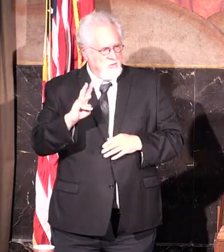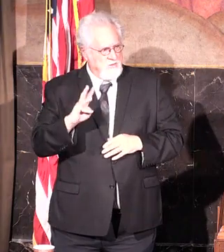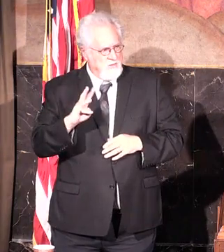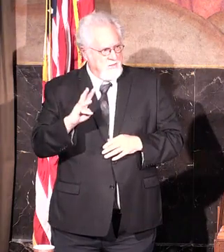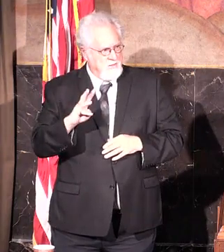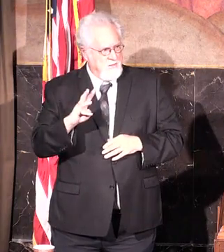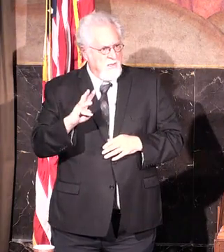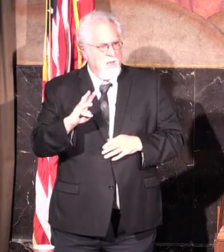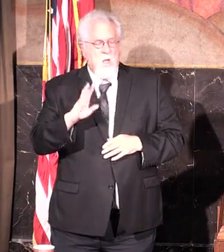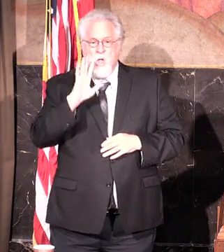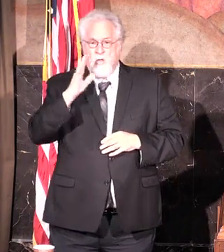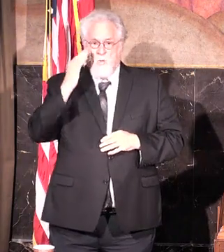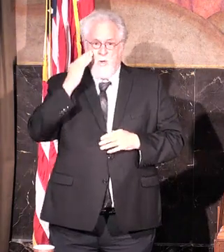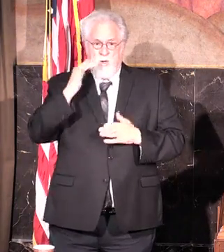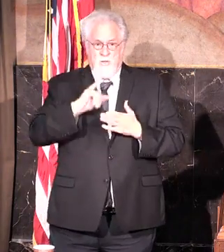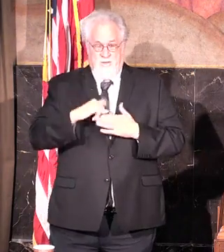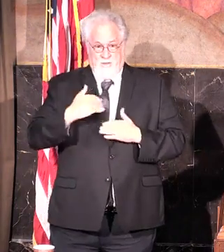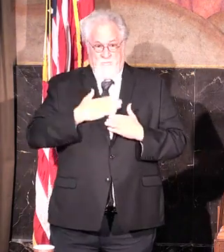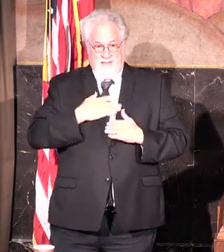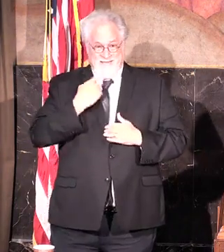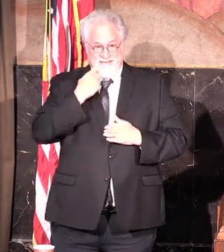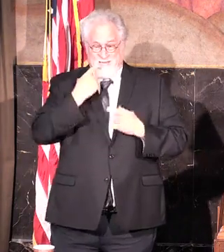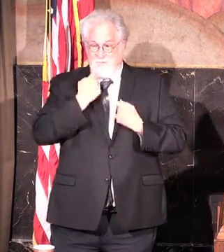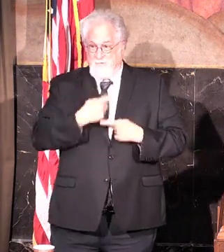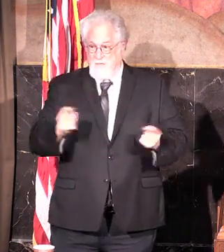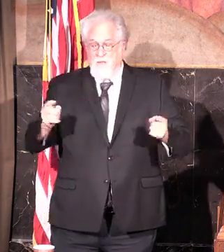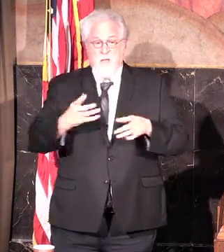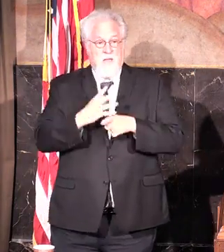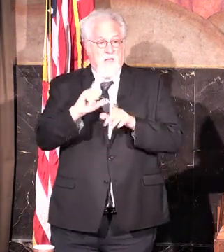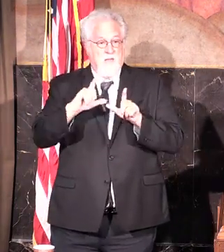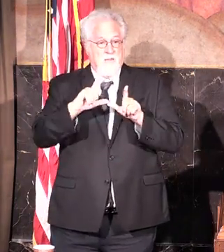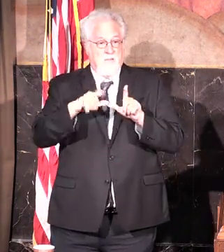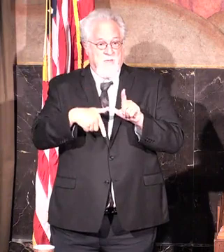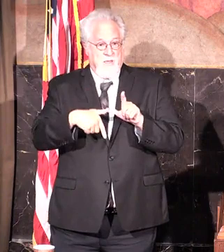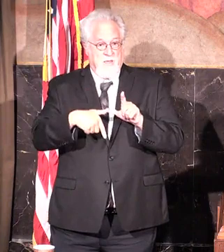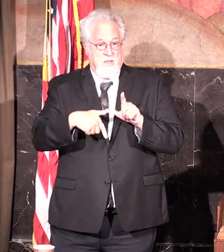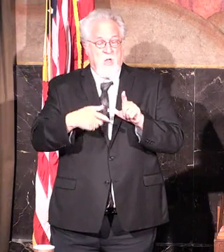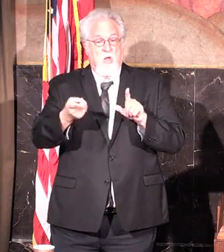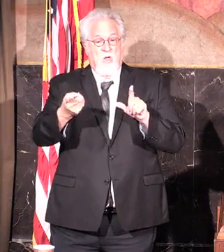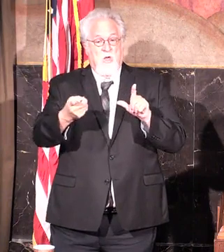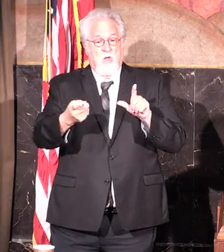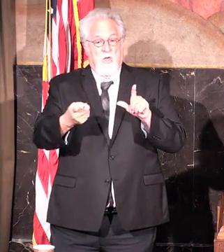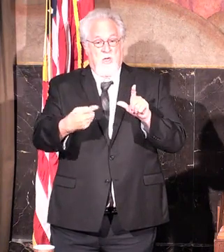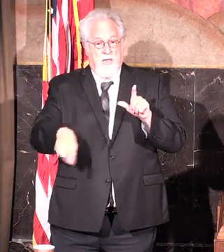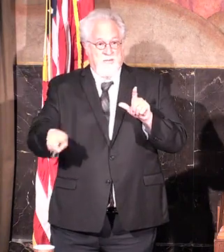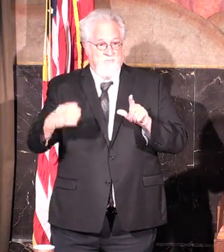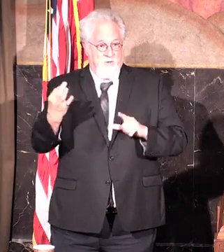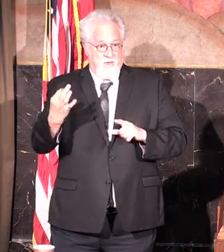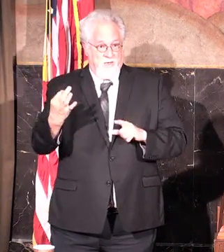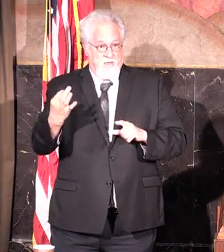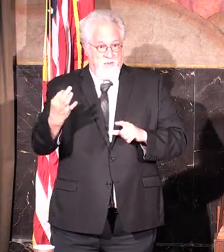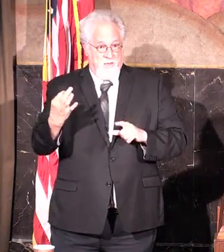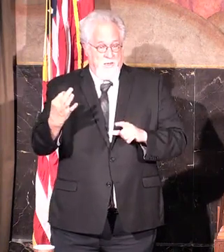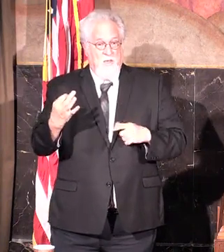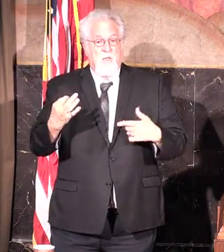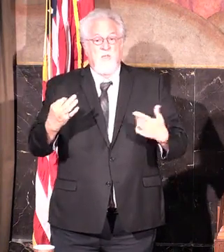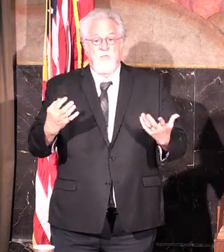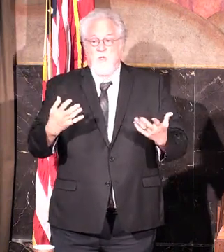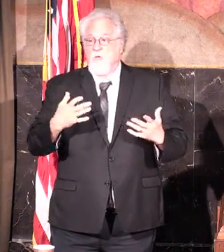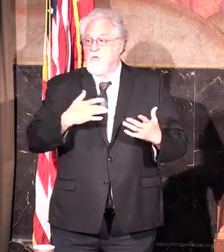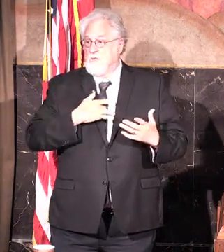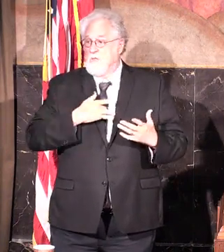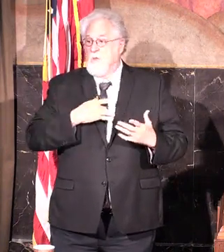You all are probably aware that my latest proclamation will expire next Friday, and so we